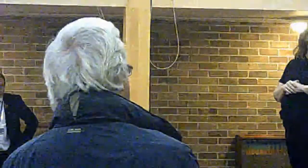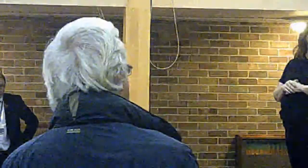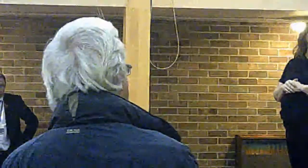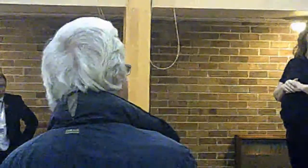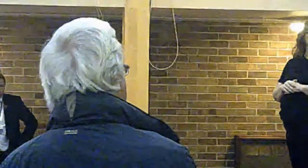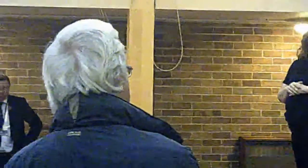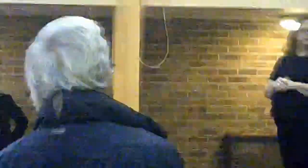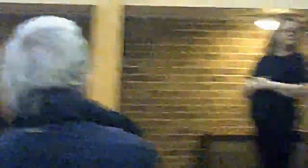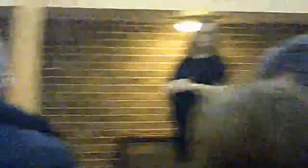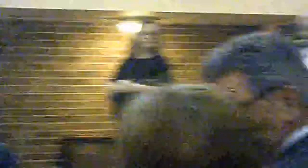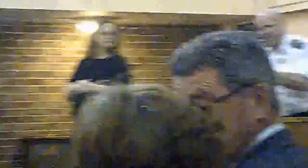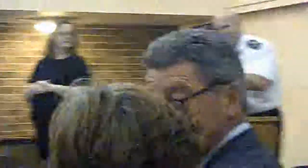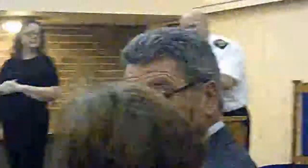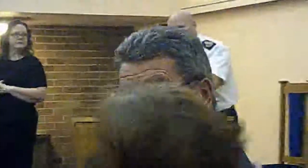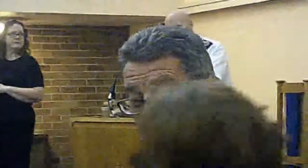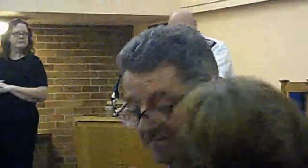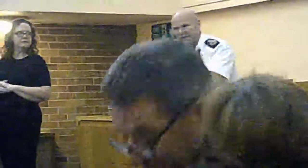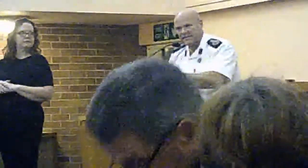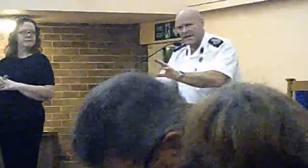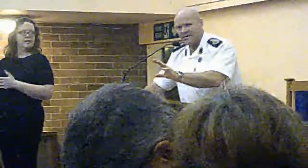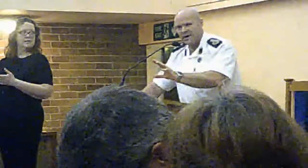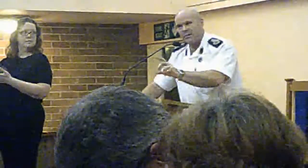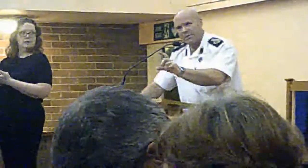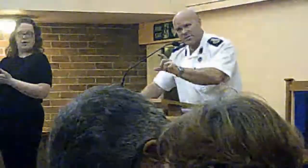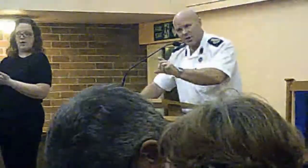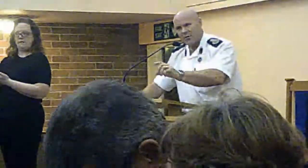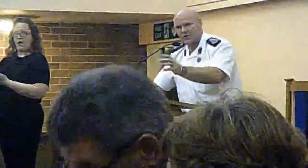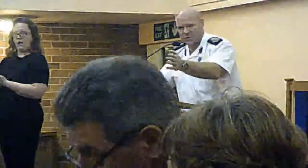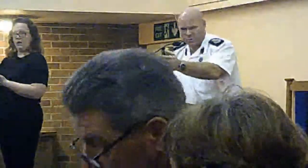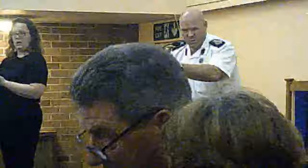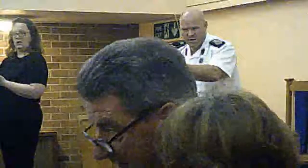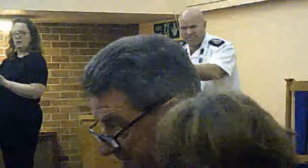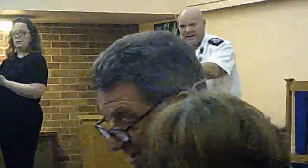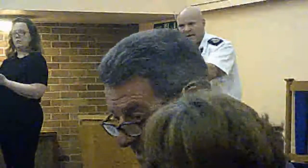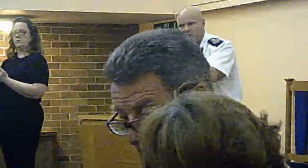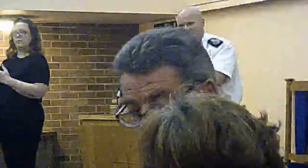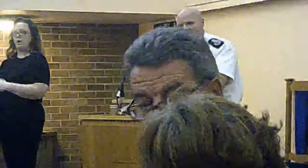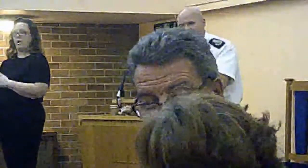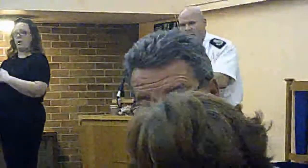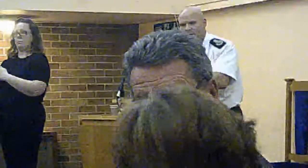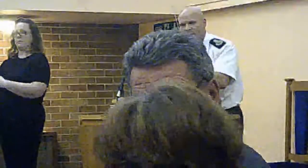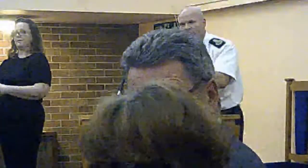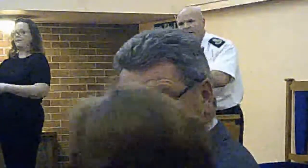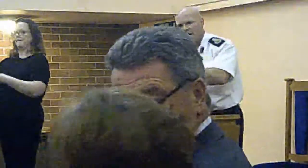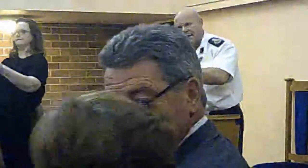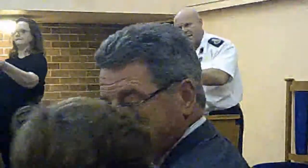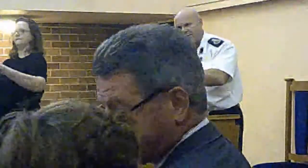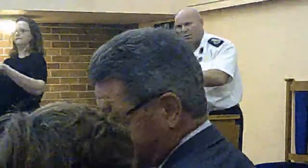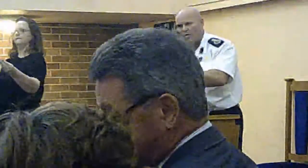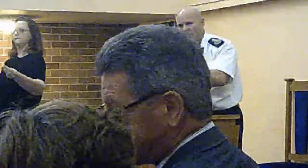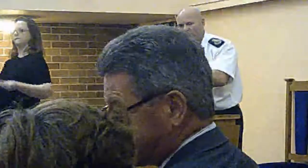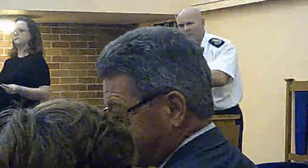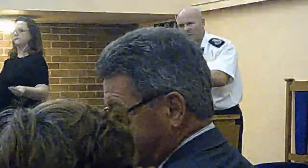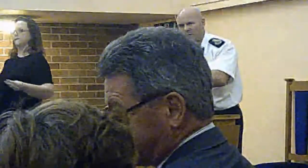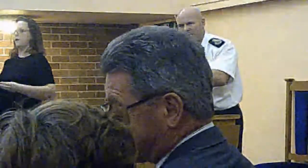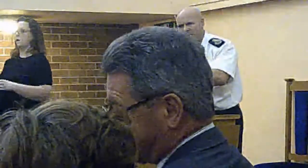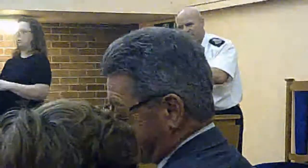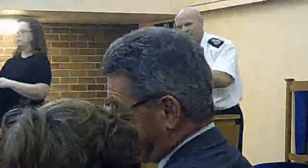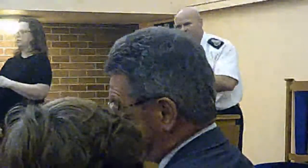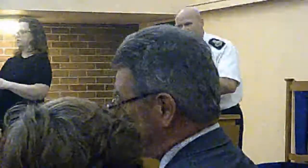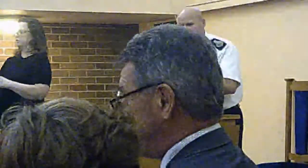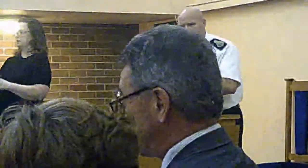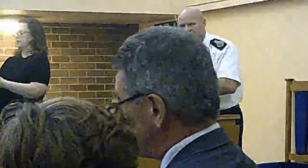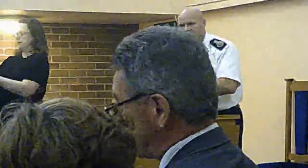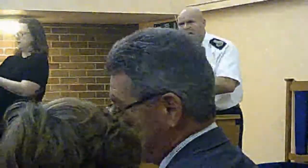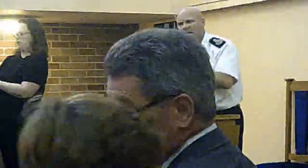survey, and the outcomes of that survey, which is the opportunity, which we're giving it out to everyone, and give everyone the opportunity to